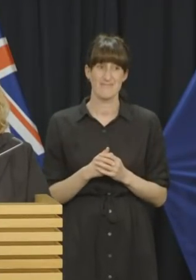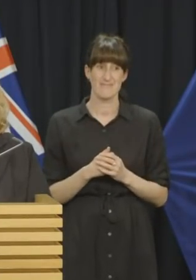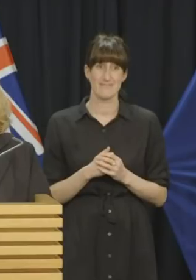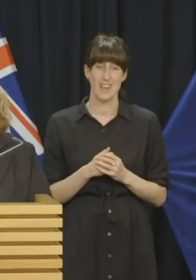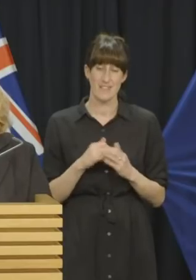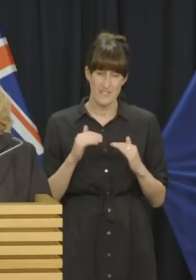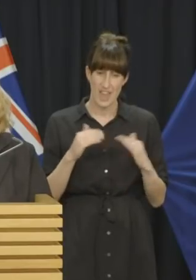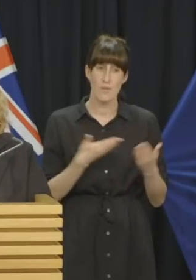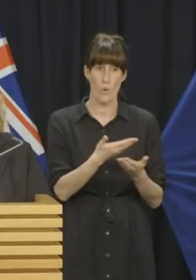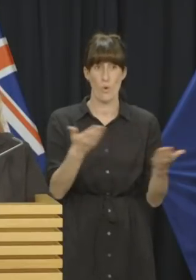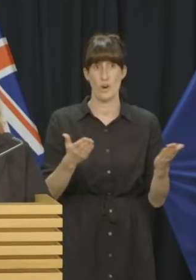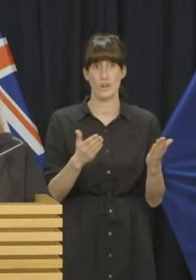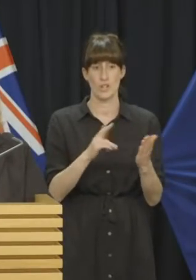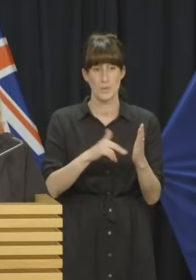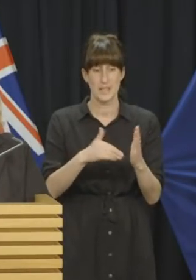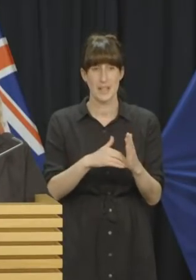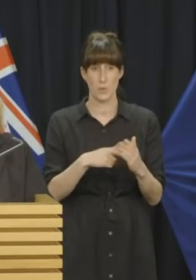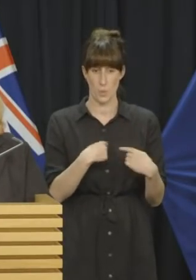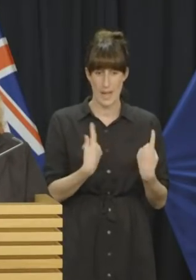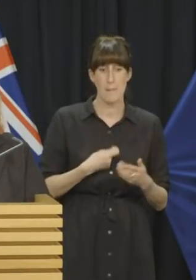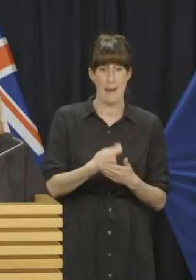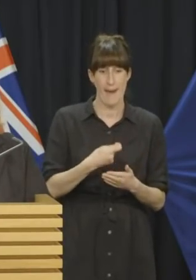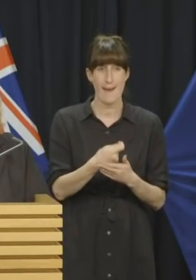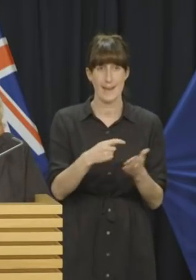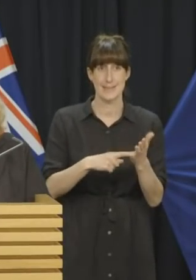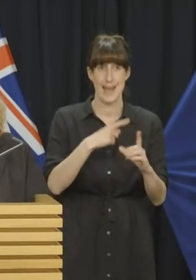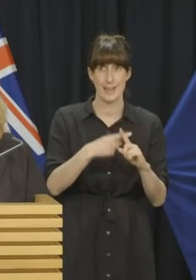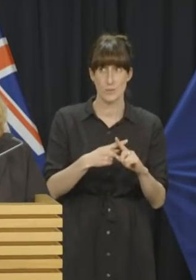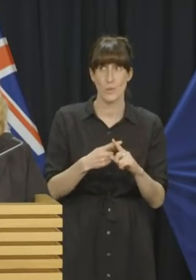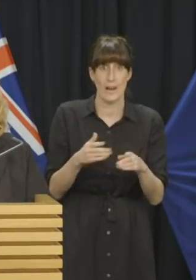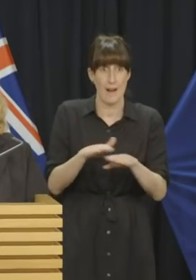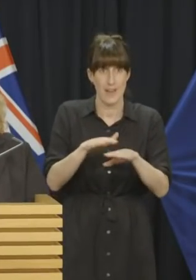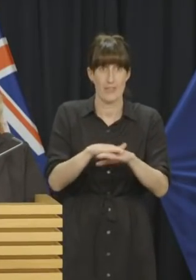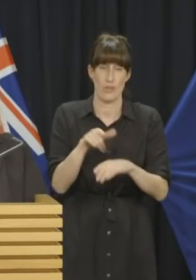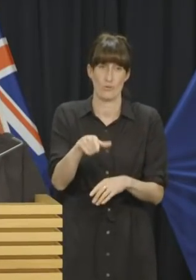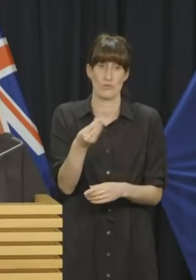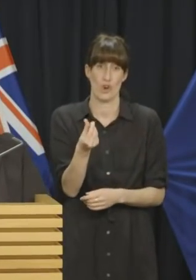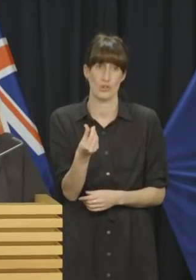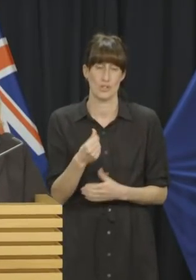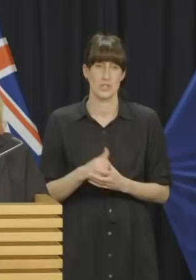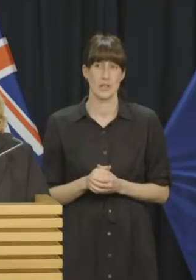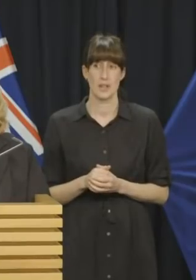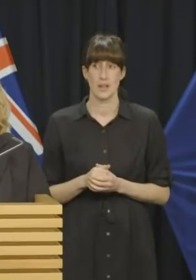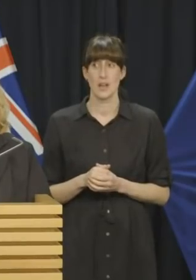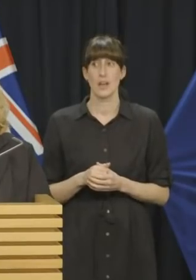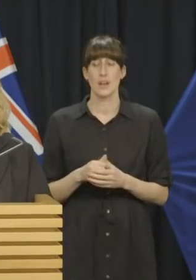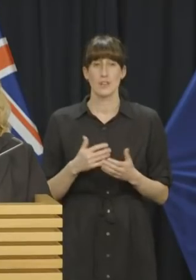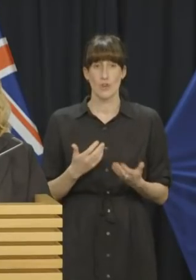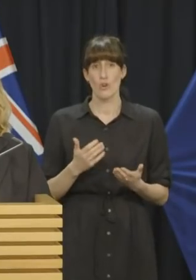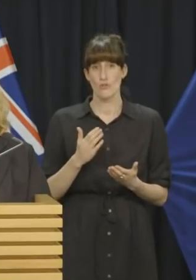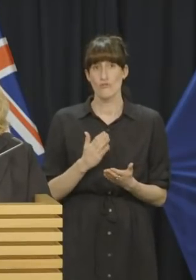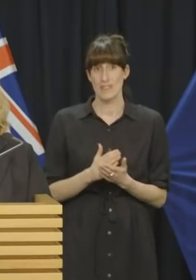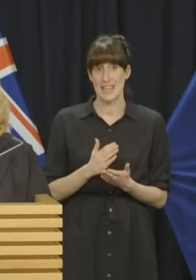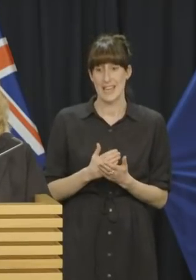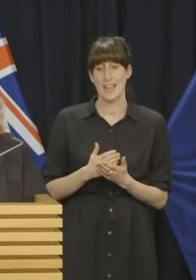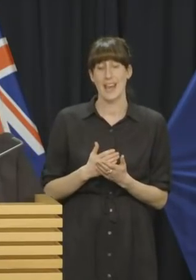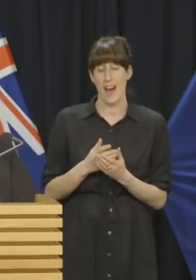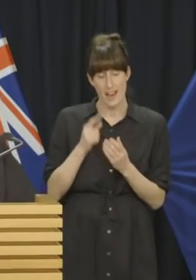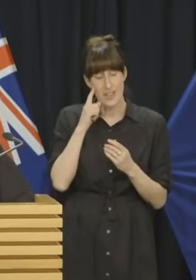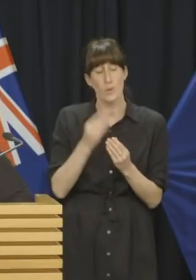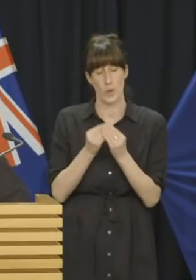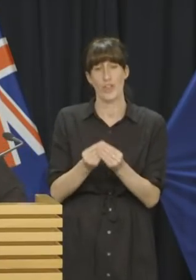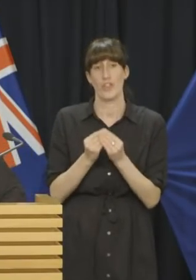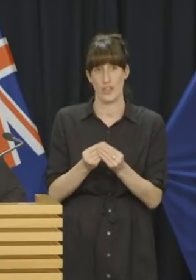be paying. As I outlined in my earlier answer, we will be collecting more revenue than we will be spending on the system. So yes, it is worth